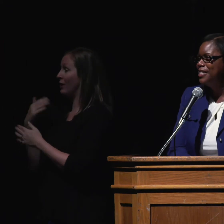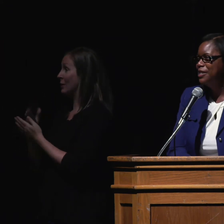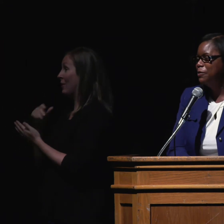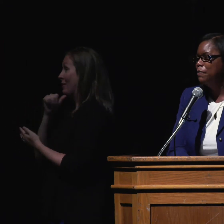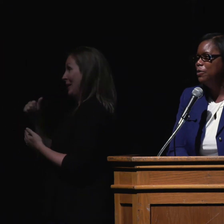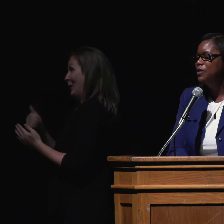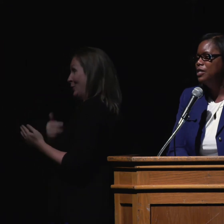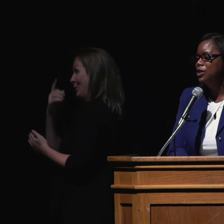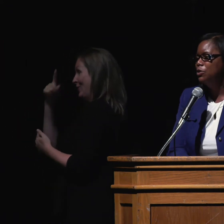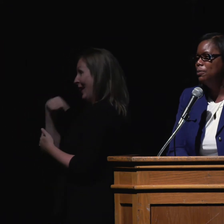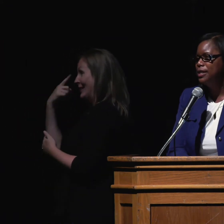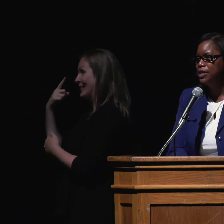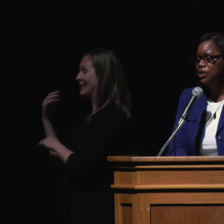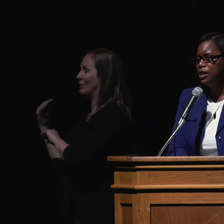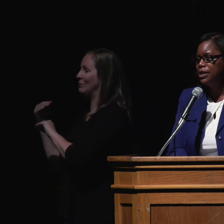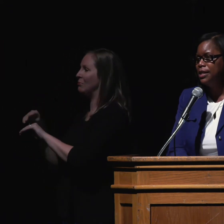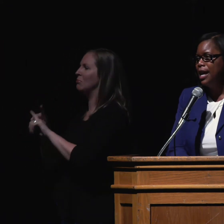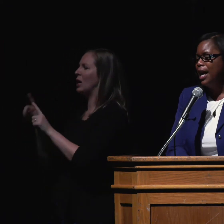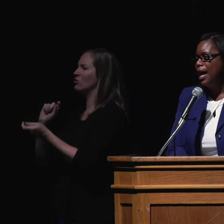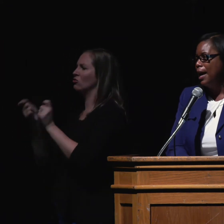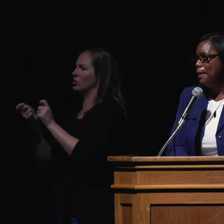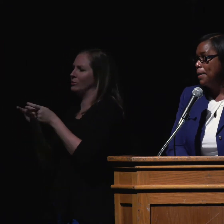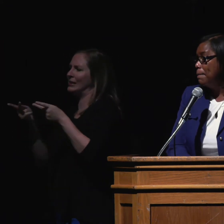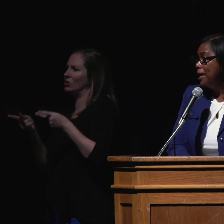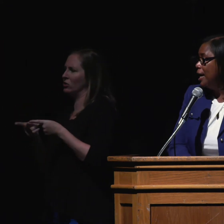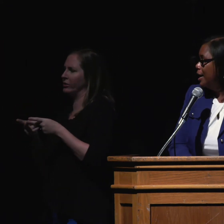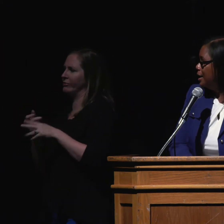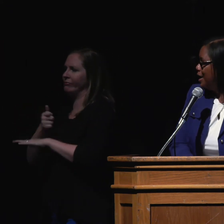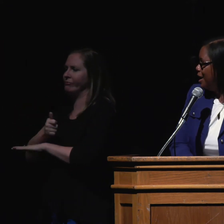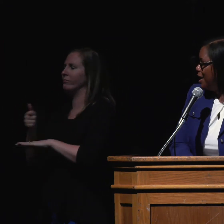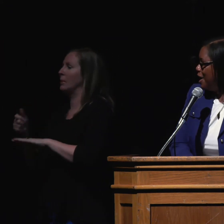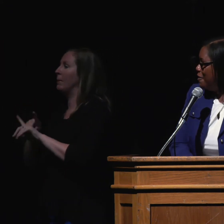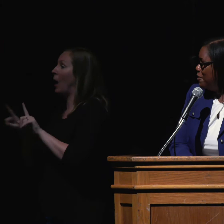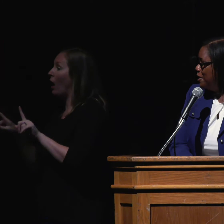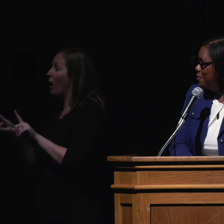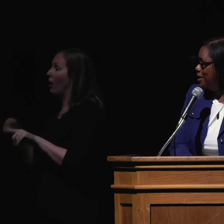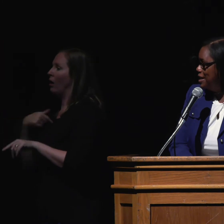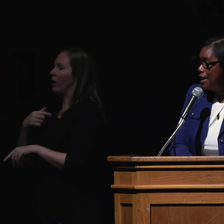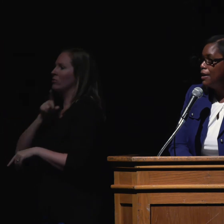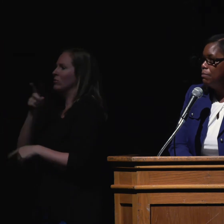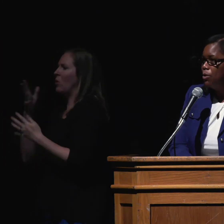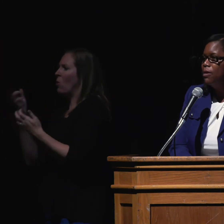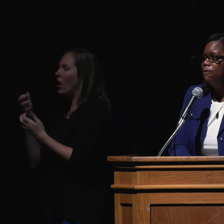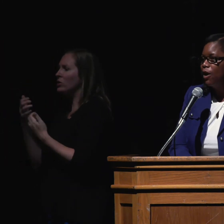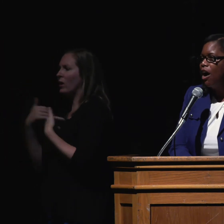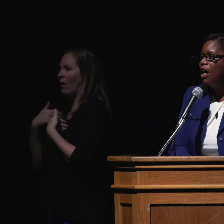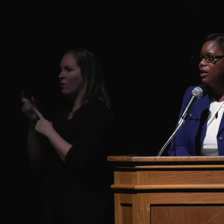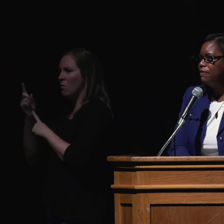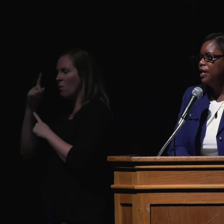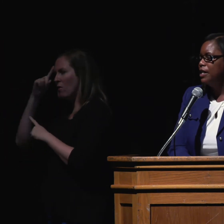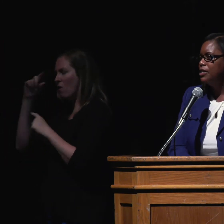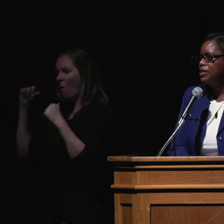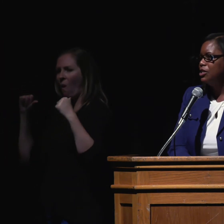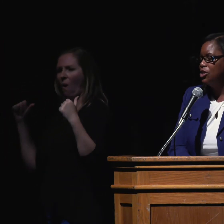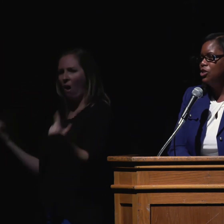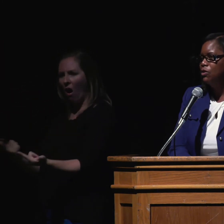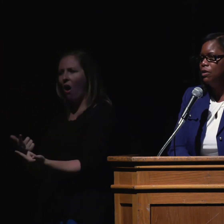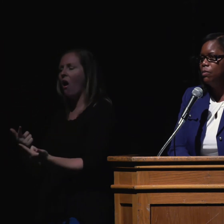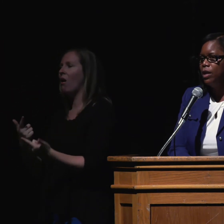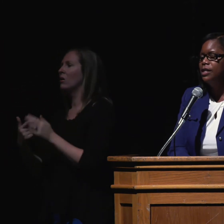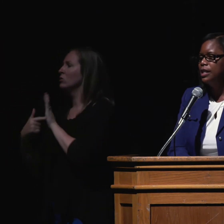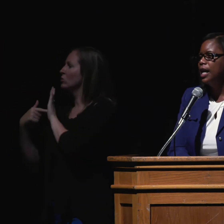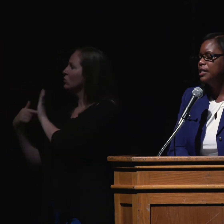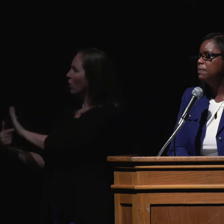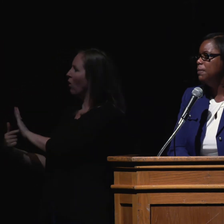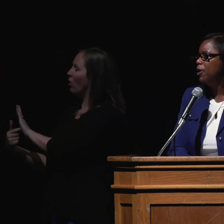new faces who've moved into new positions, but I really want to take a moment for all of us to show